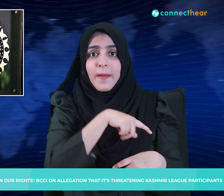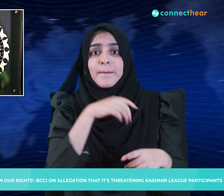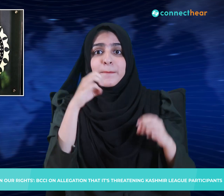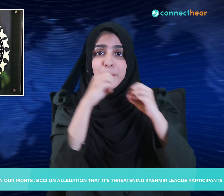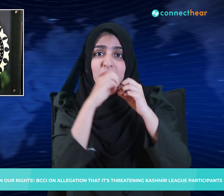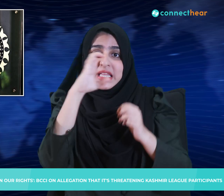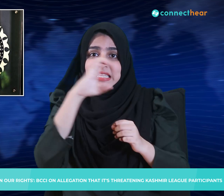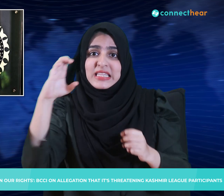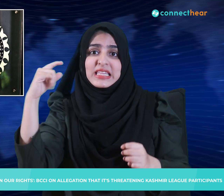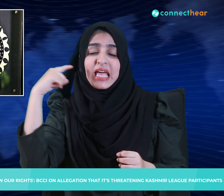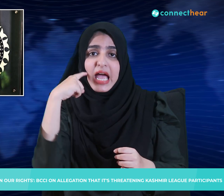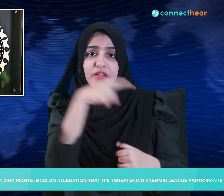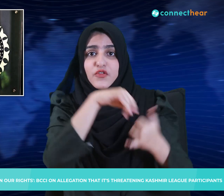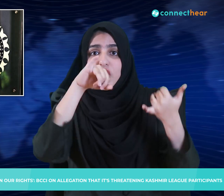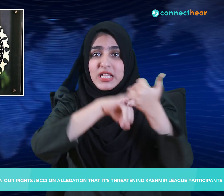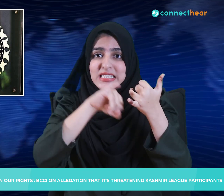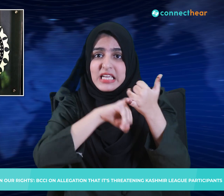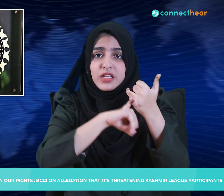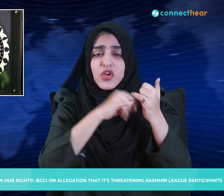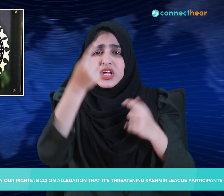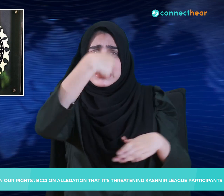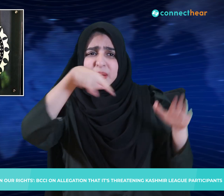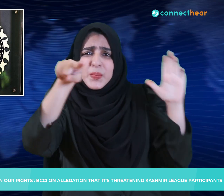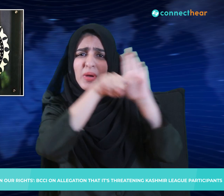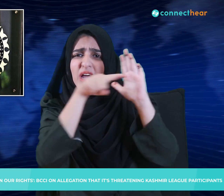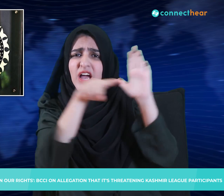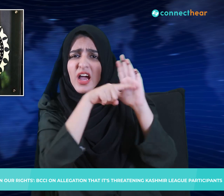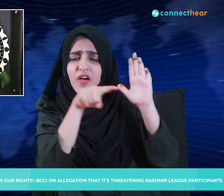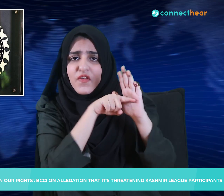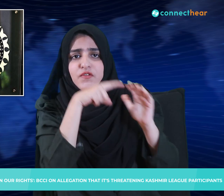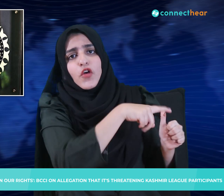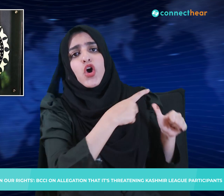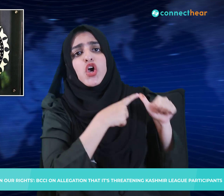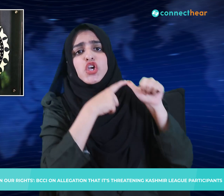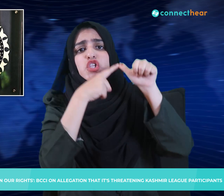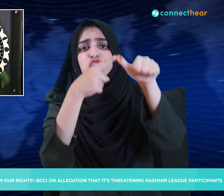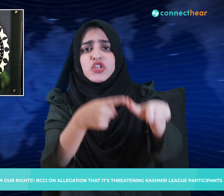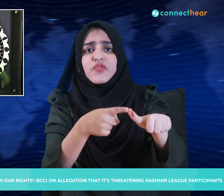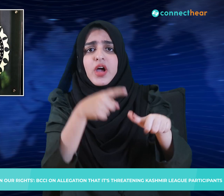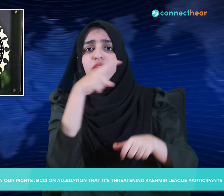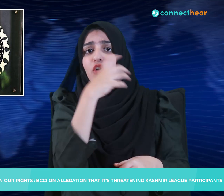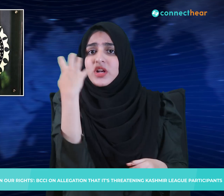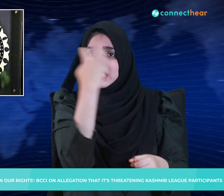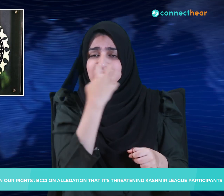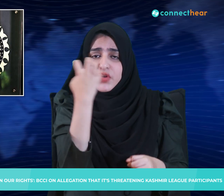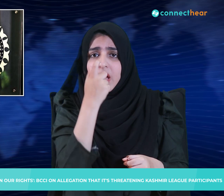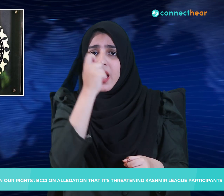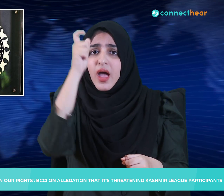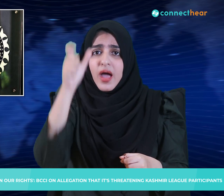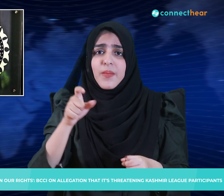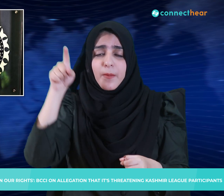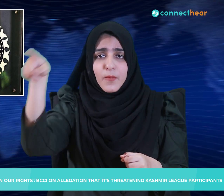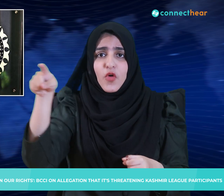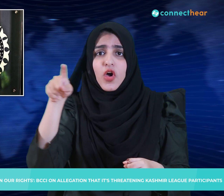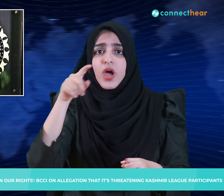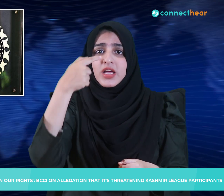BCCI, on Saturday responded to allegations made by former South African batsman Herschelle